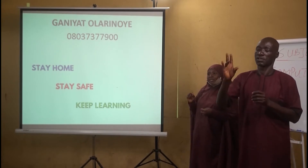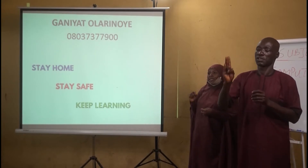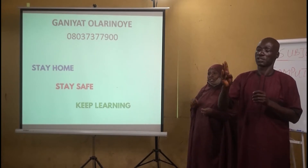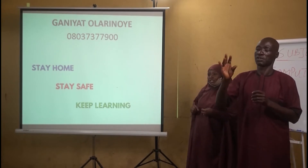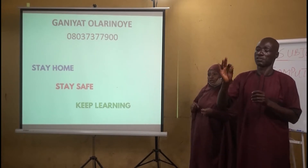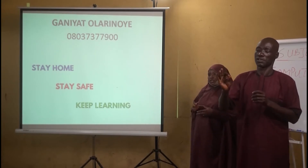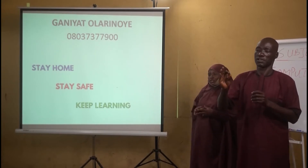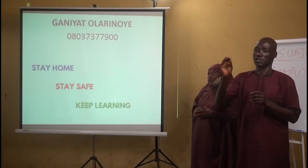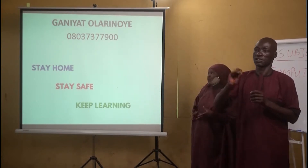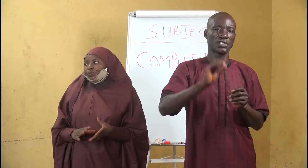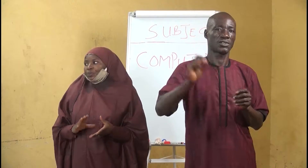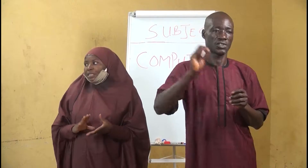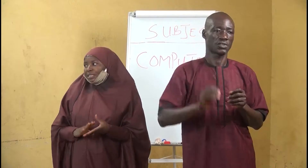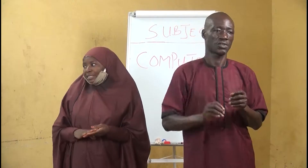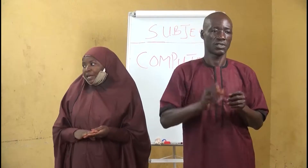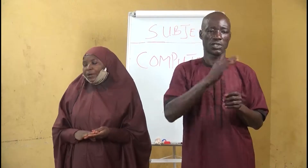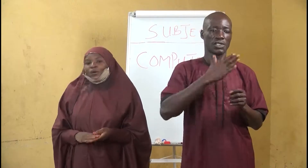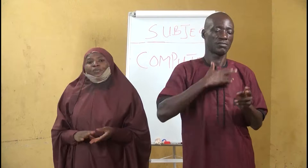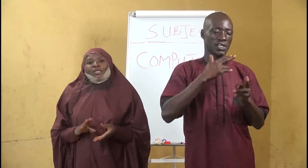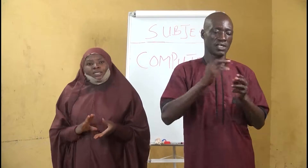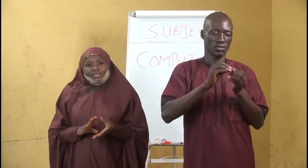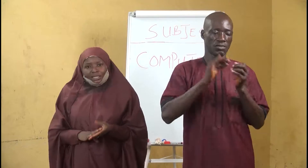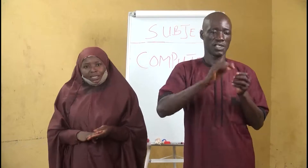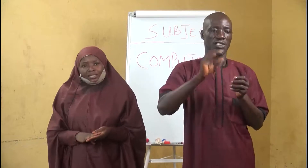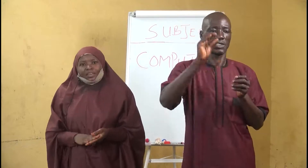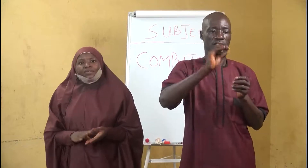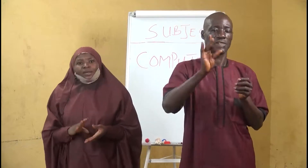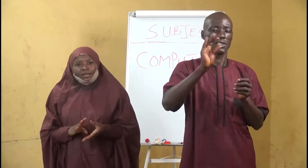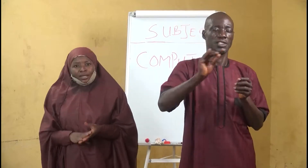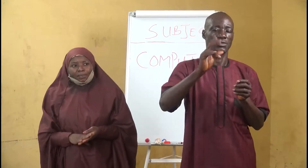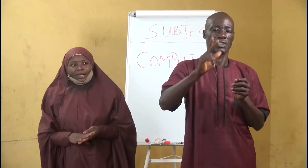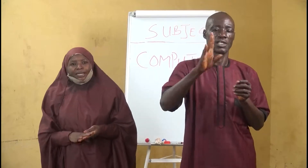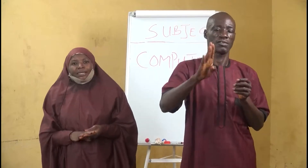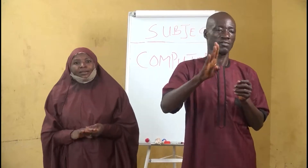08037377900. Stay home, stay safe, keep learning.